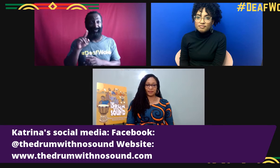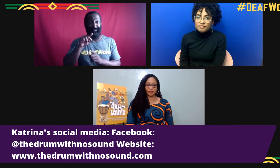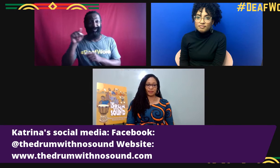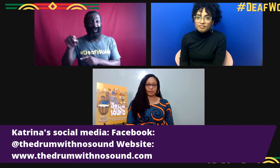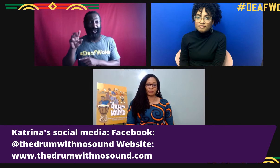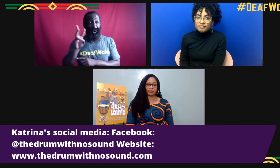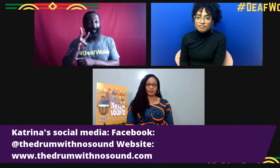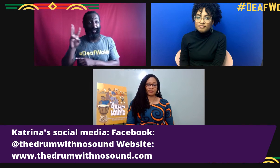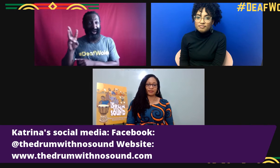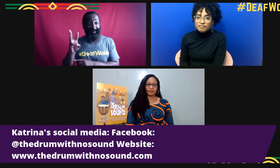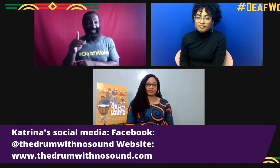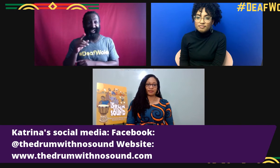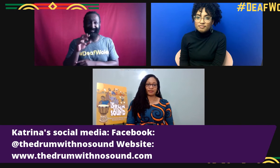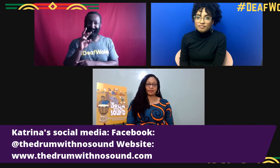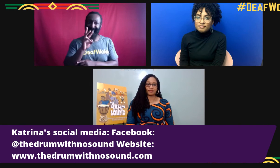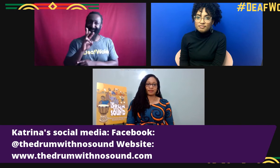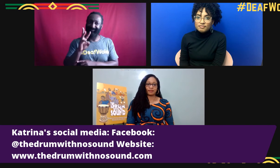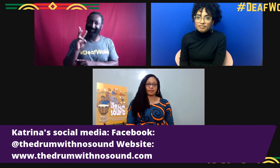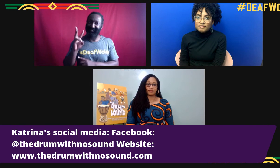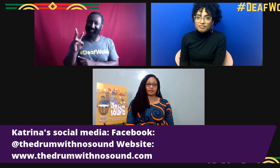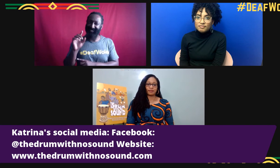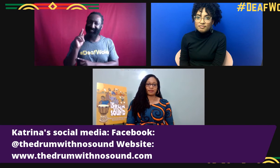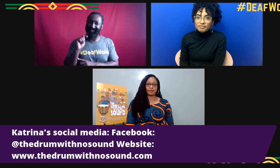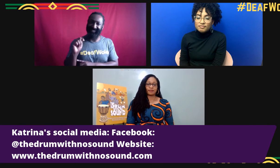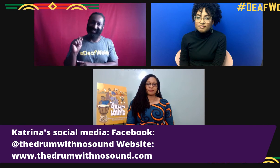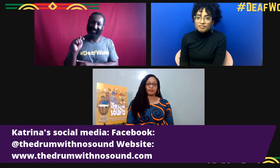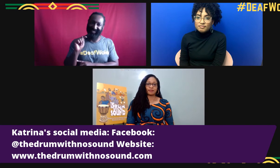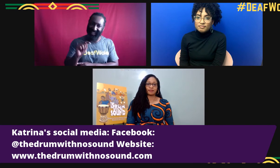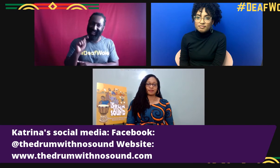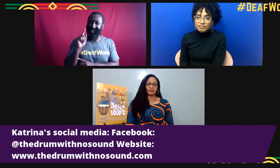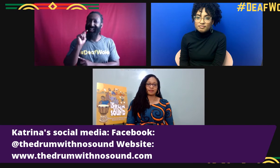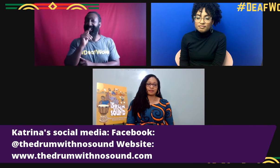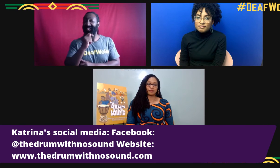at The Drummer with No Sound, or you can go to her website,